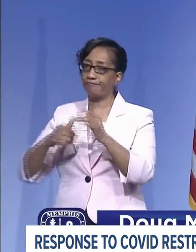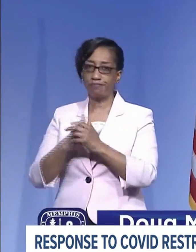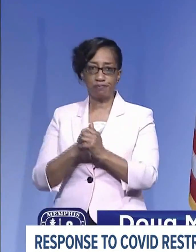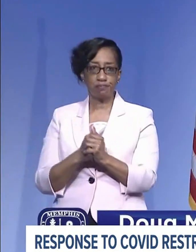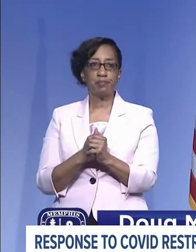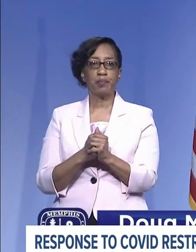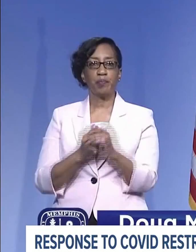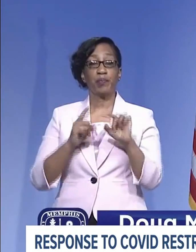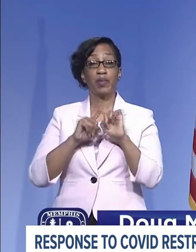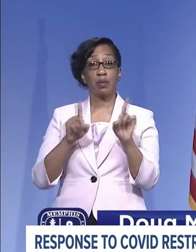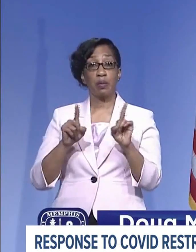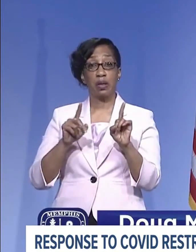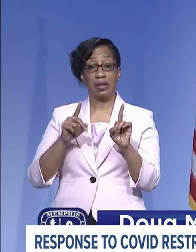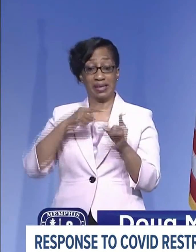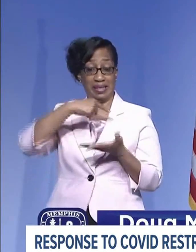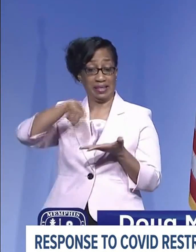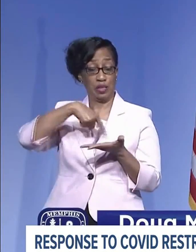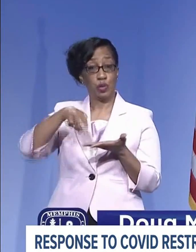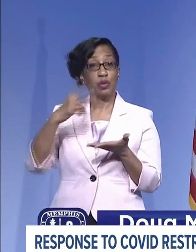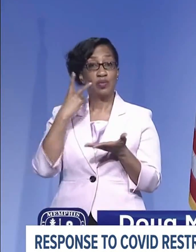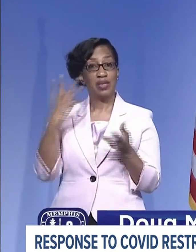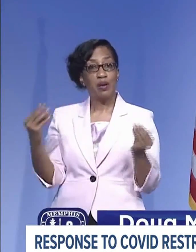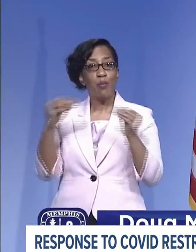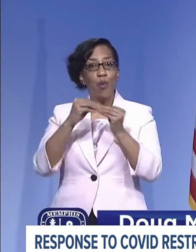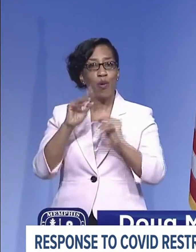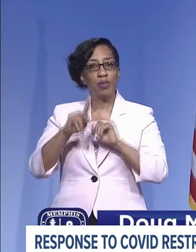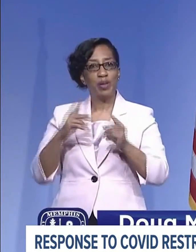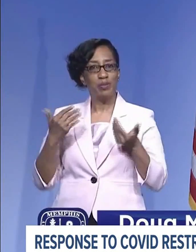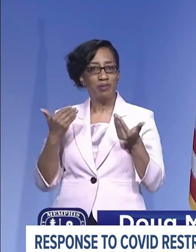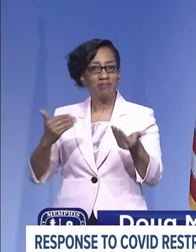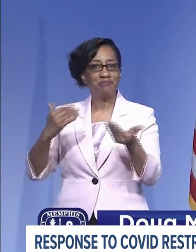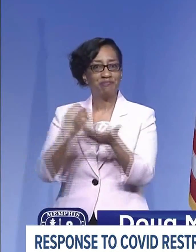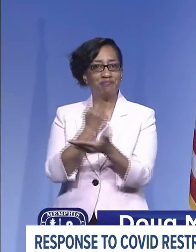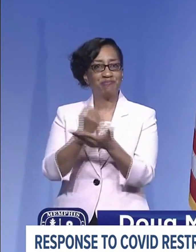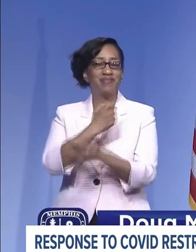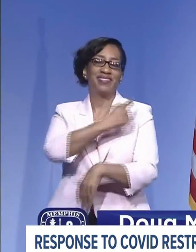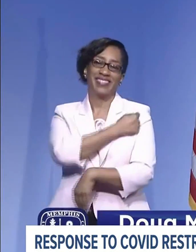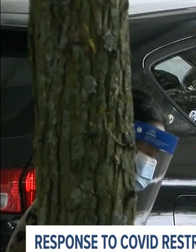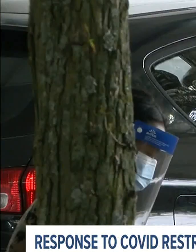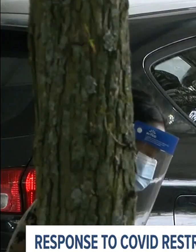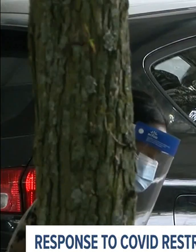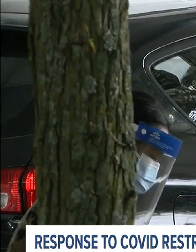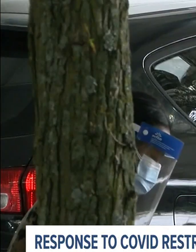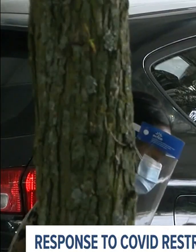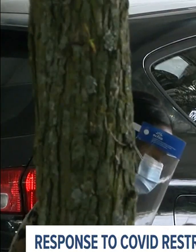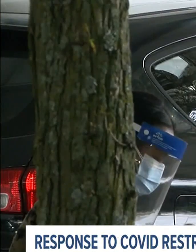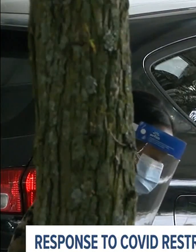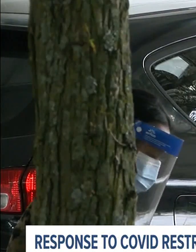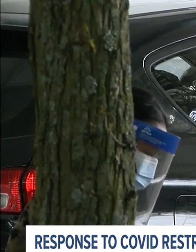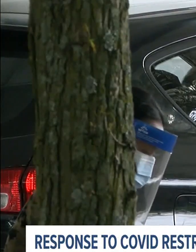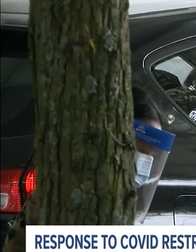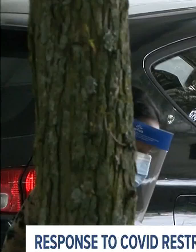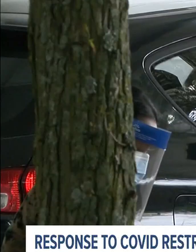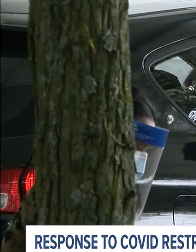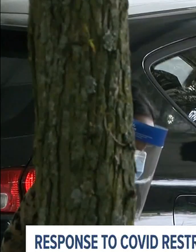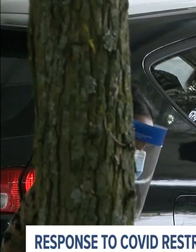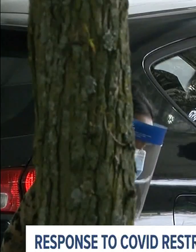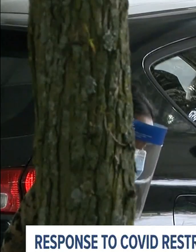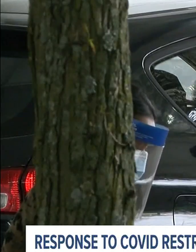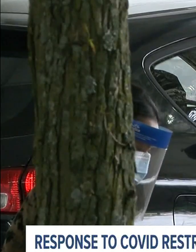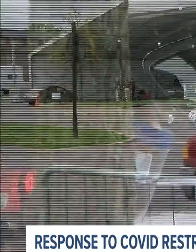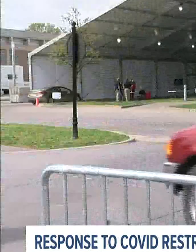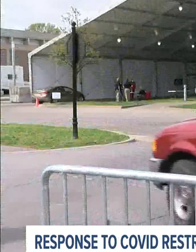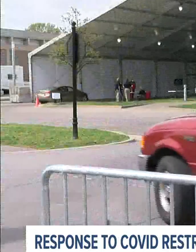We have seen a bit of an uptick this week in people taking advantage of the vaccines and that is good news. But even with a bump this week of doses